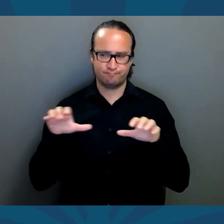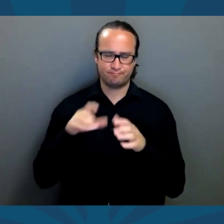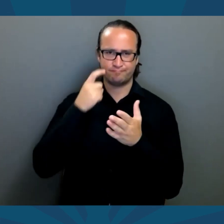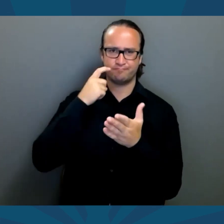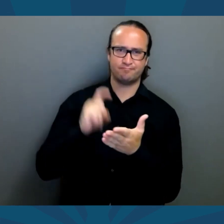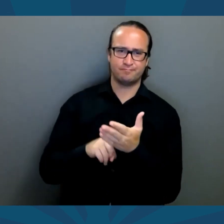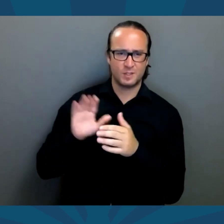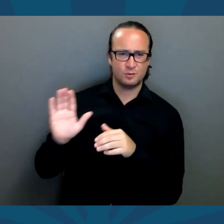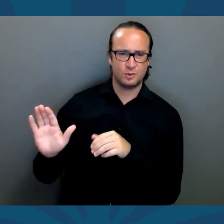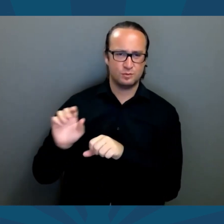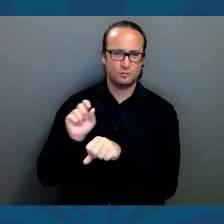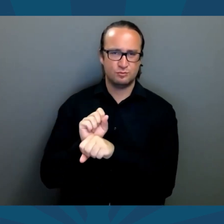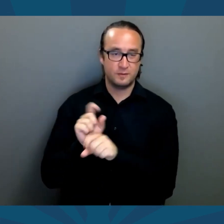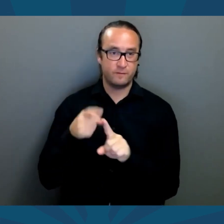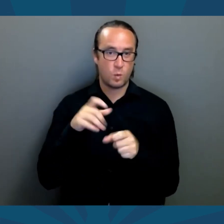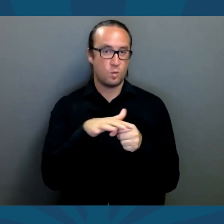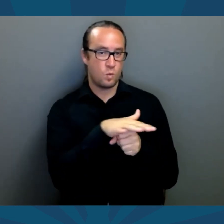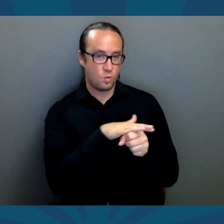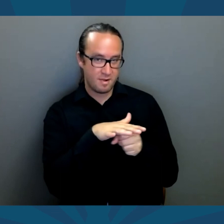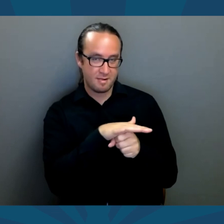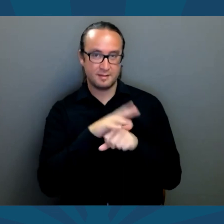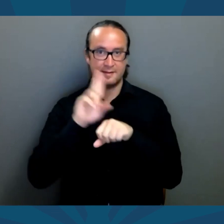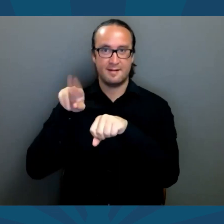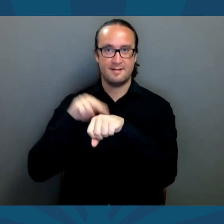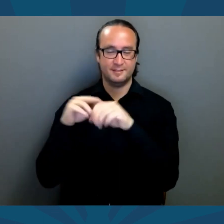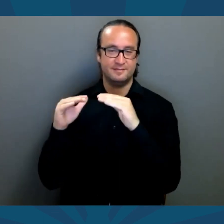has earned her local and national recognition.